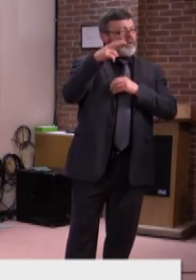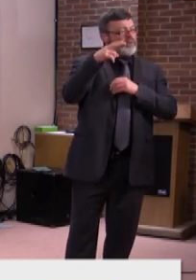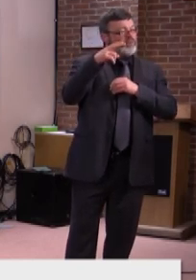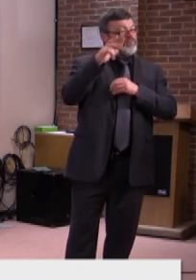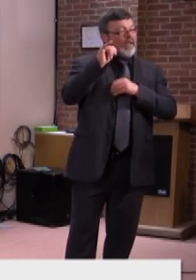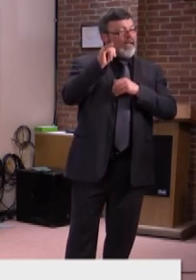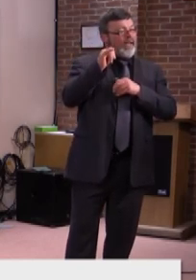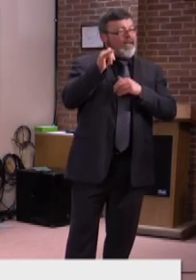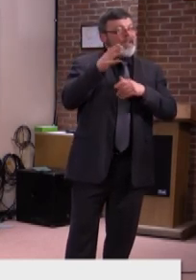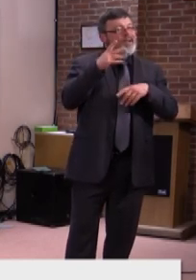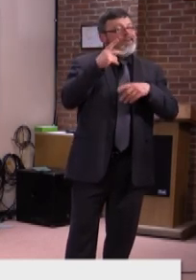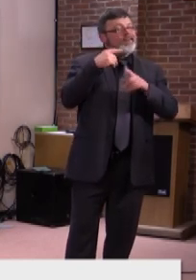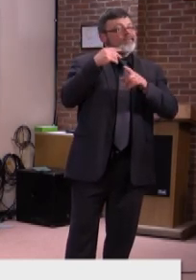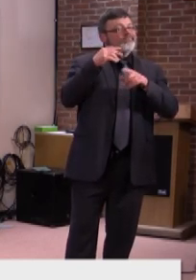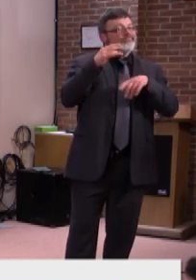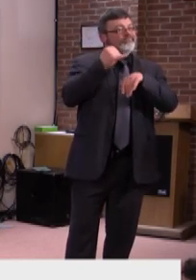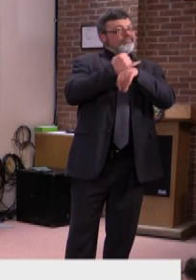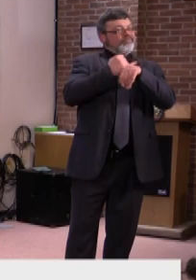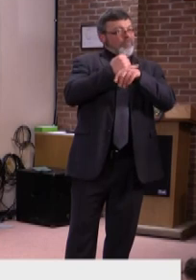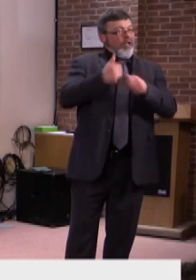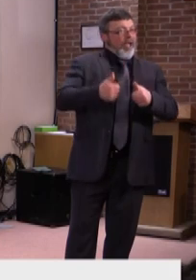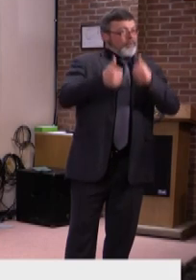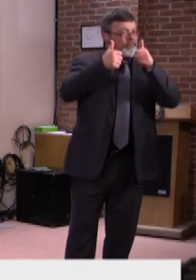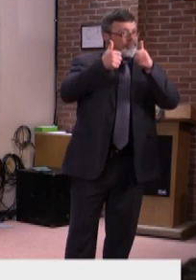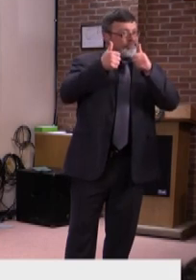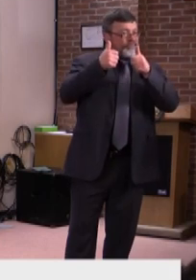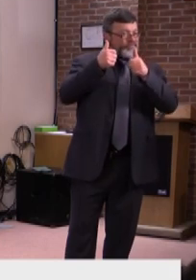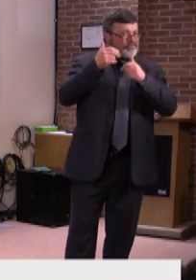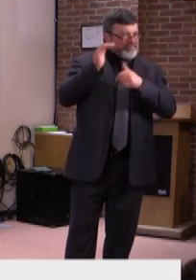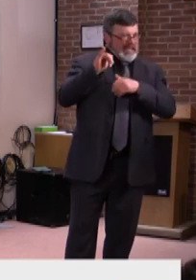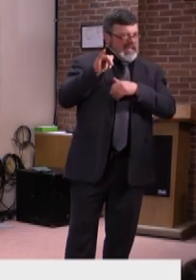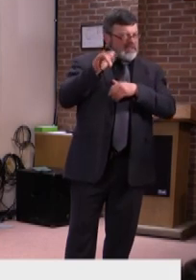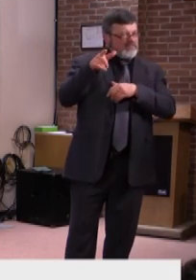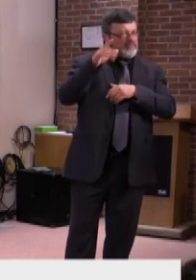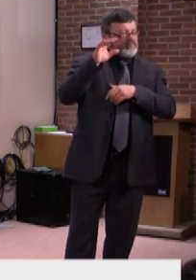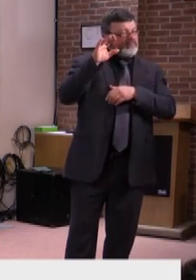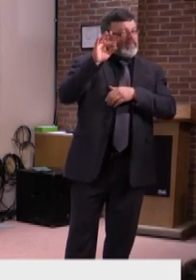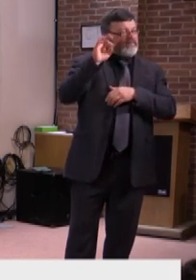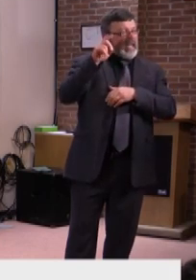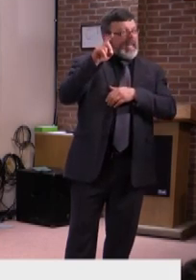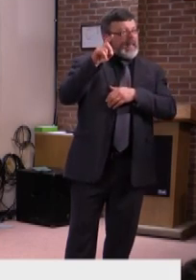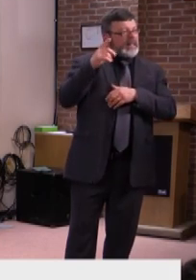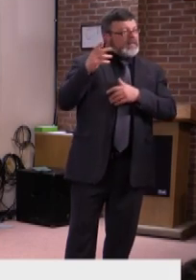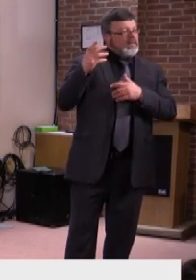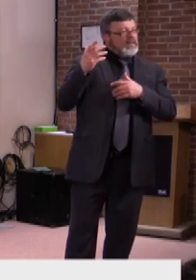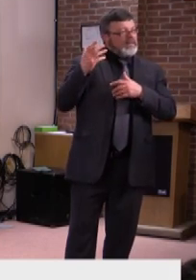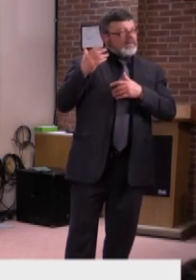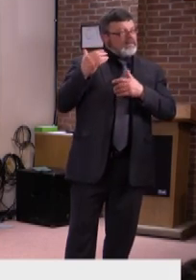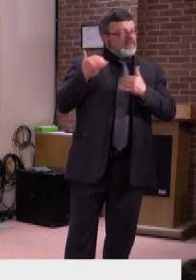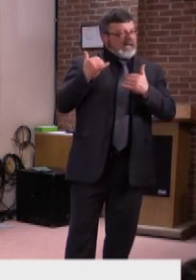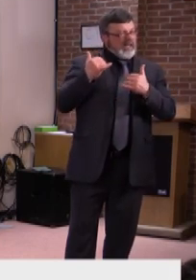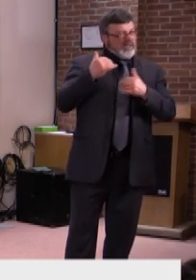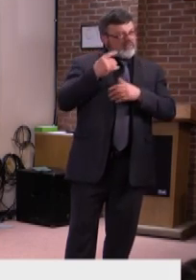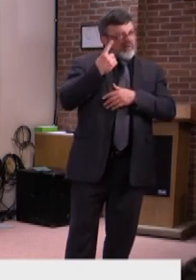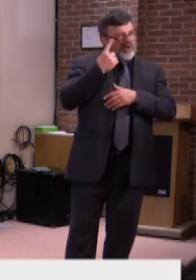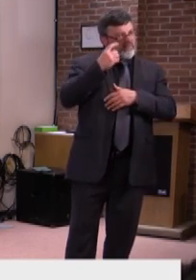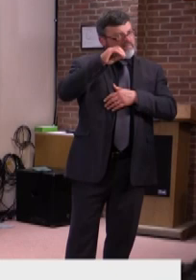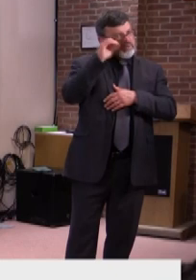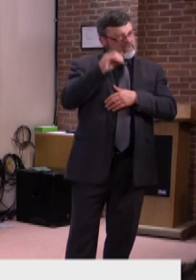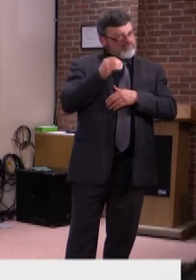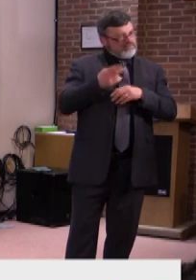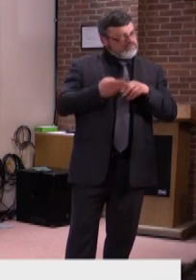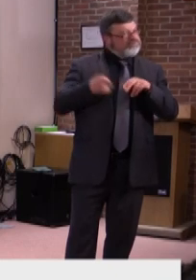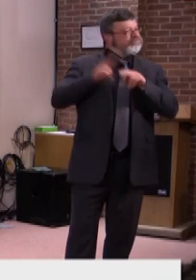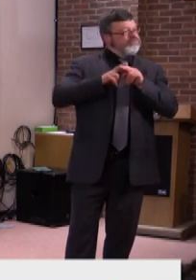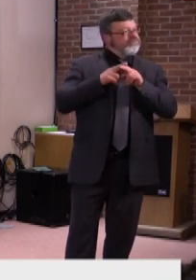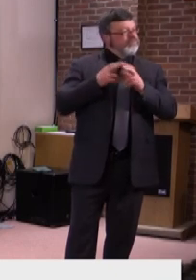rates are up by about a full point since just last september uh inflation's a concern and on the other hand the